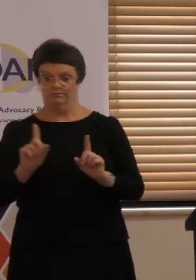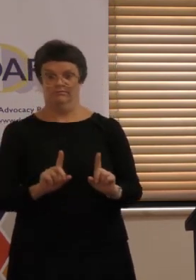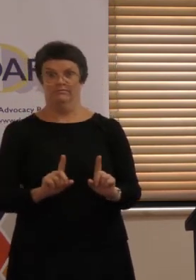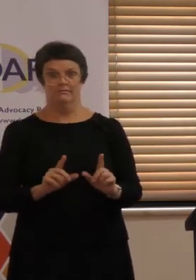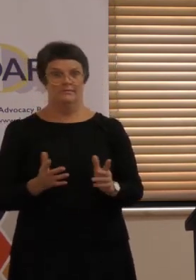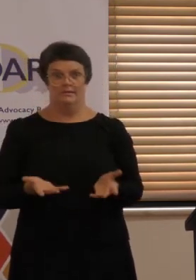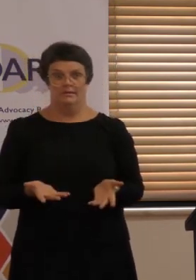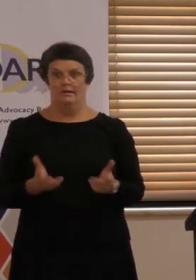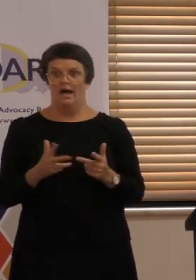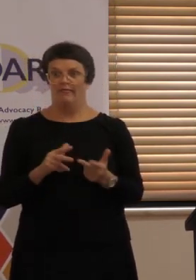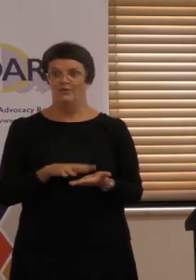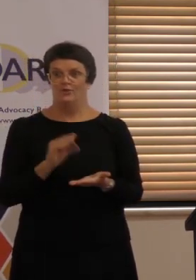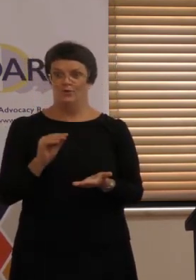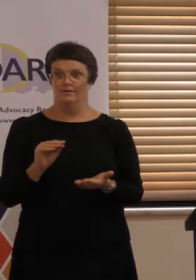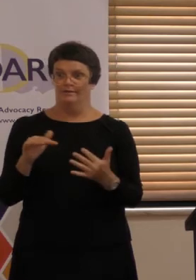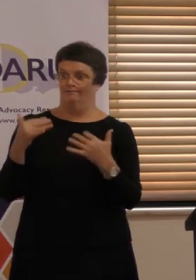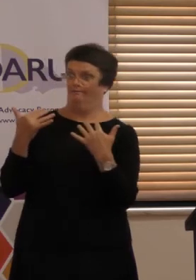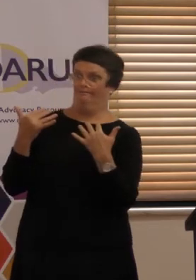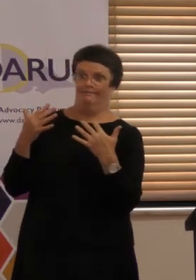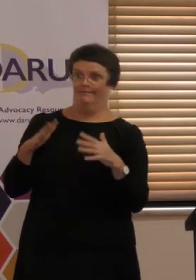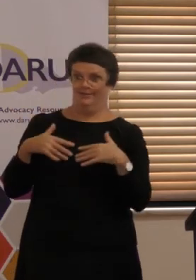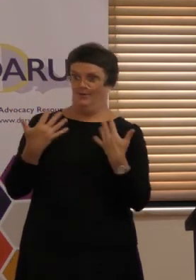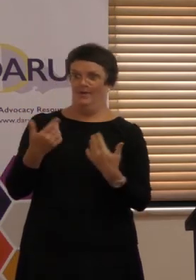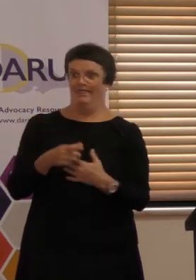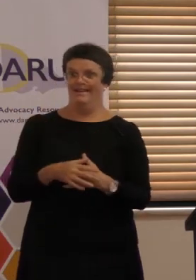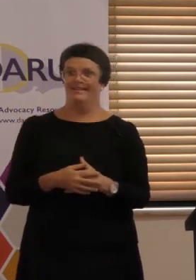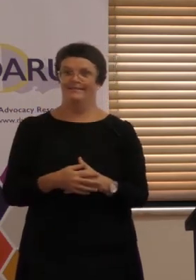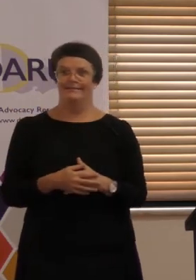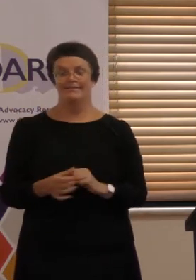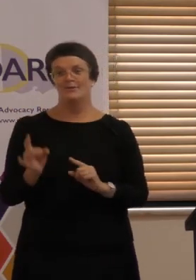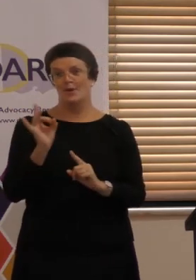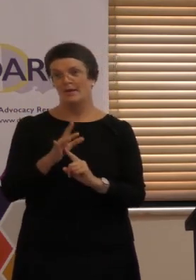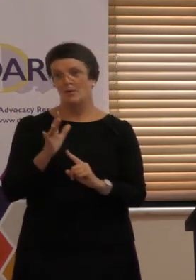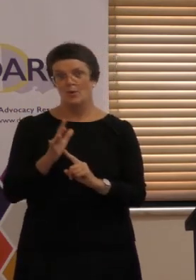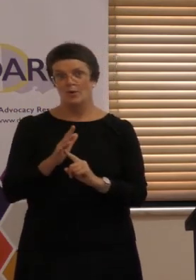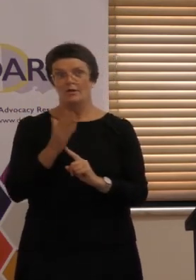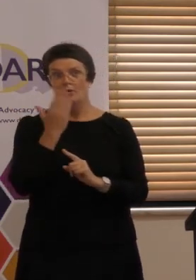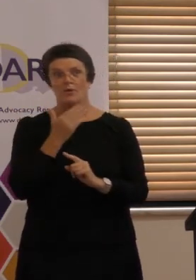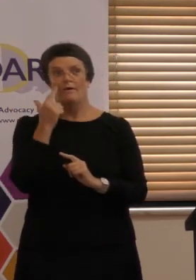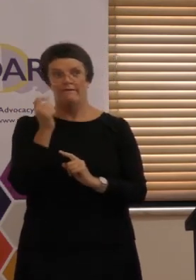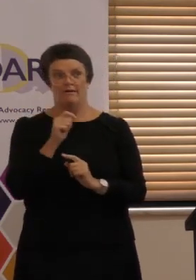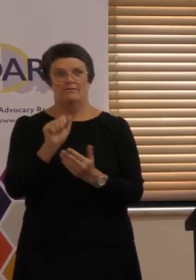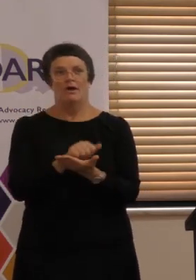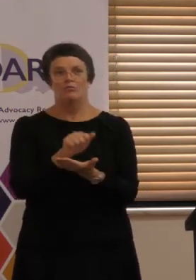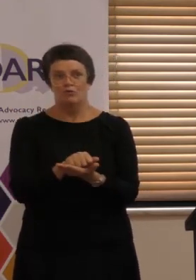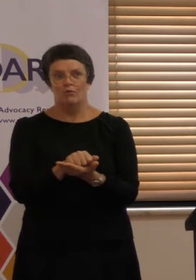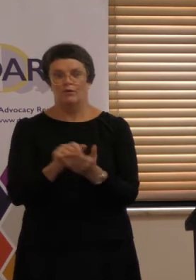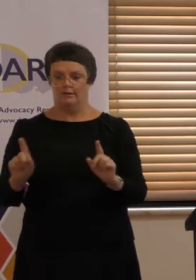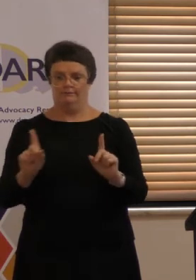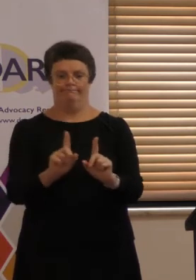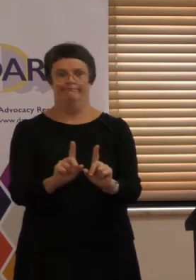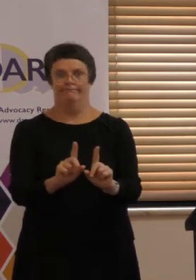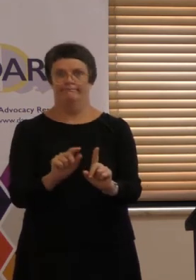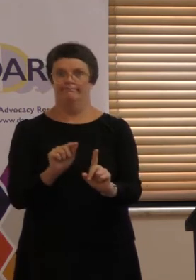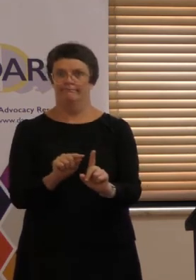to. So it's really important that schools try to find appropriate aids and to use them appropriately, and